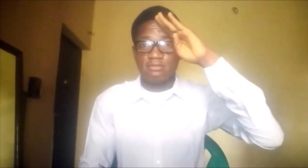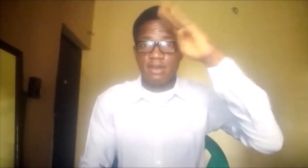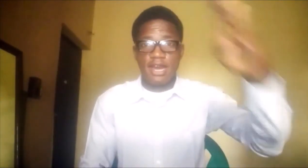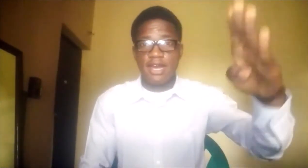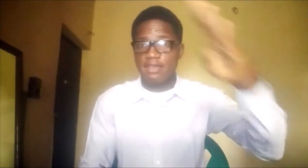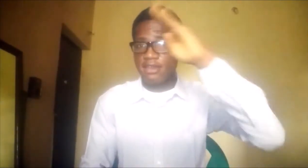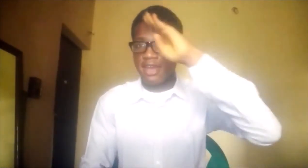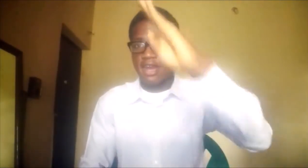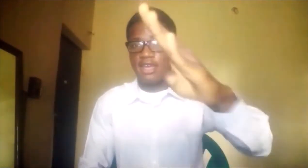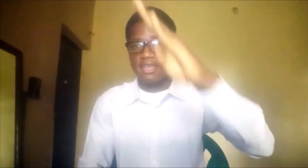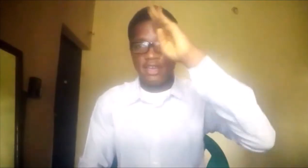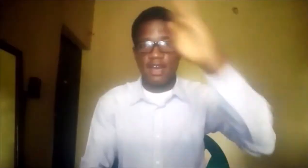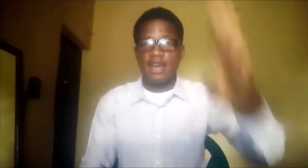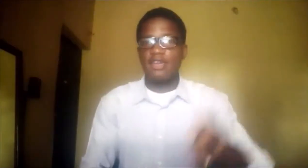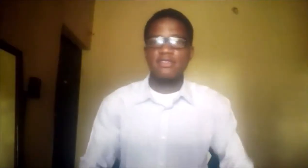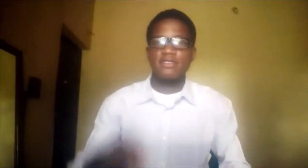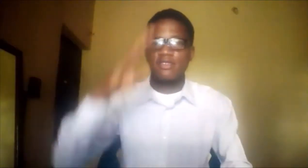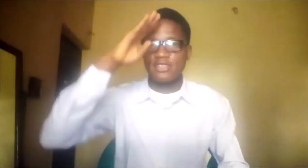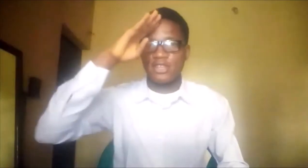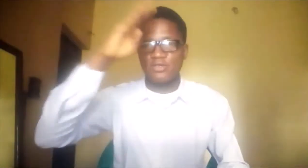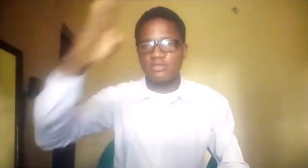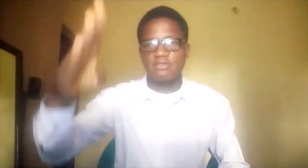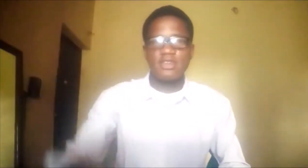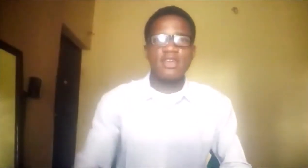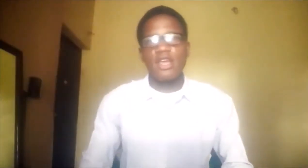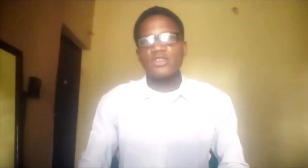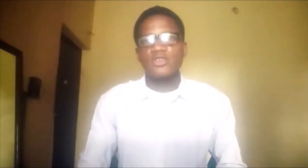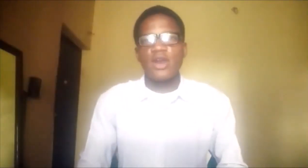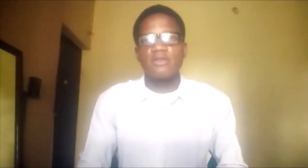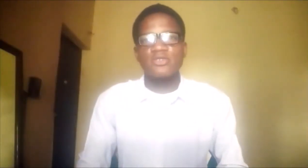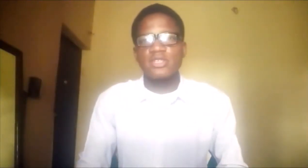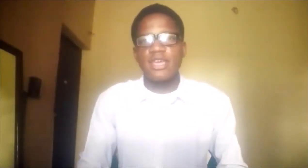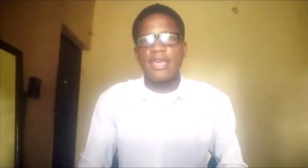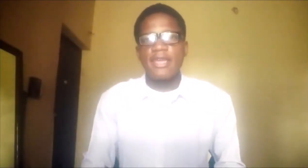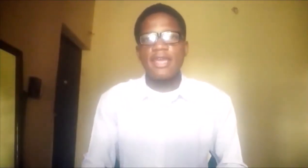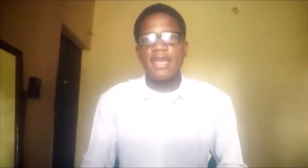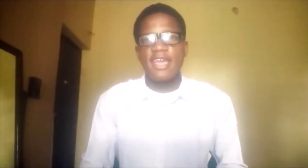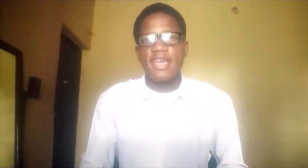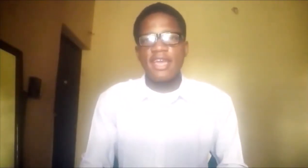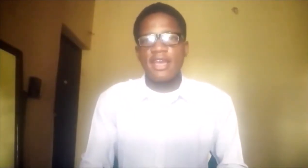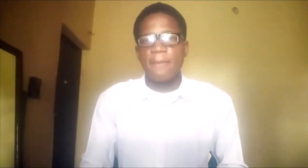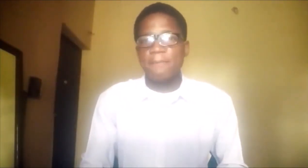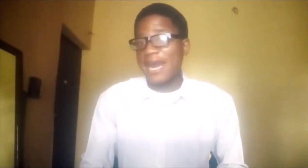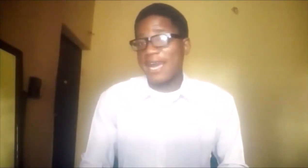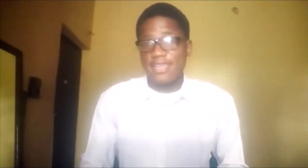hi is salute. So how to say bye.